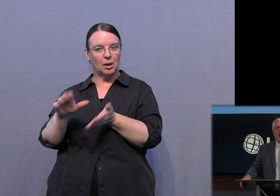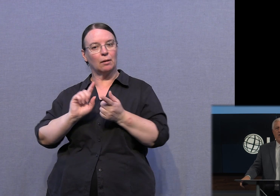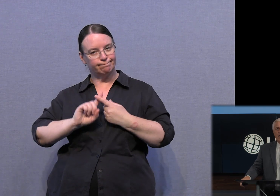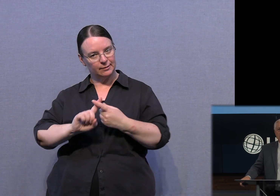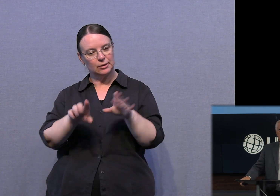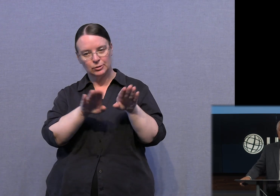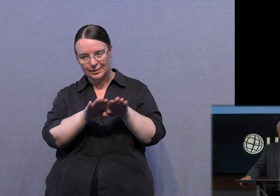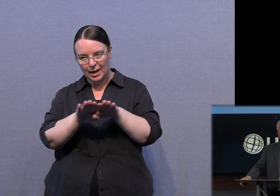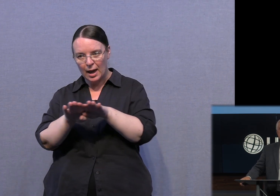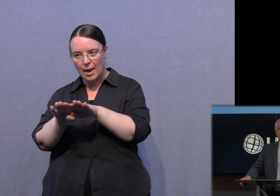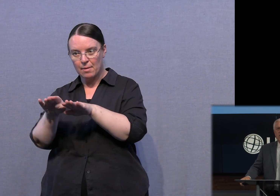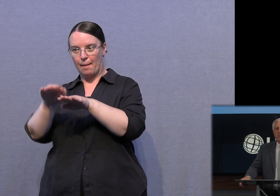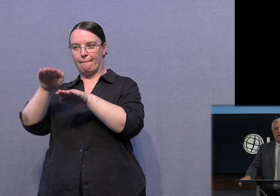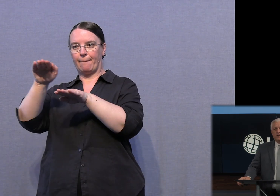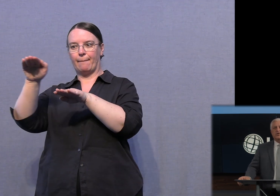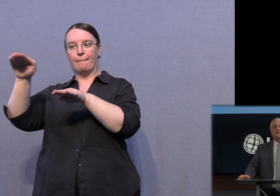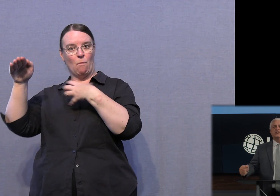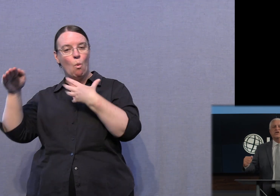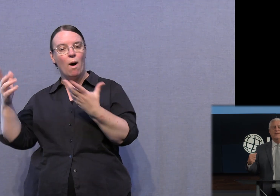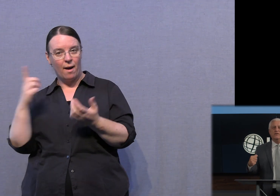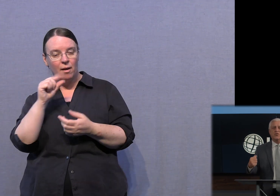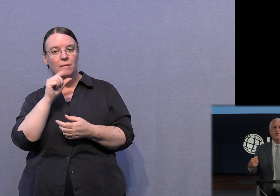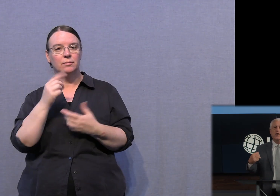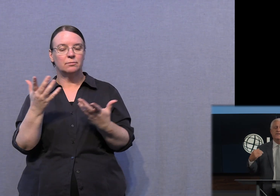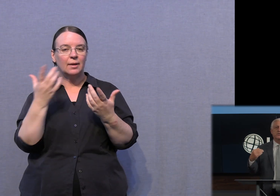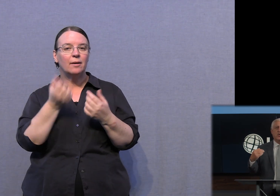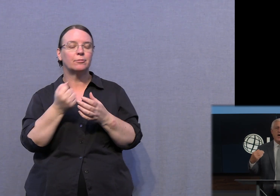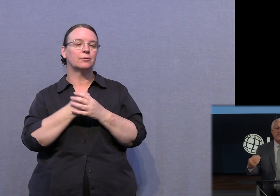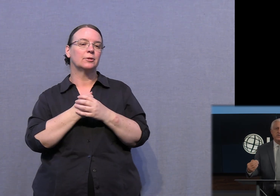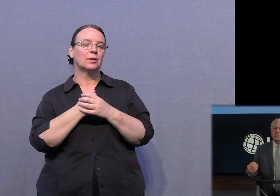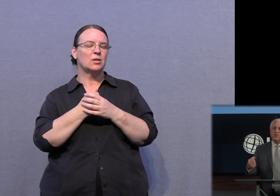by all measurements, the church is coming through